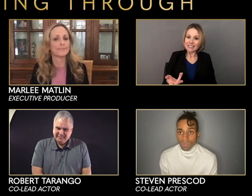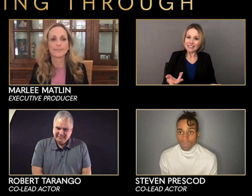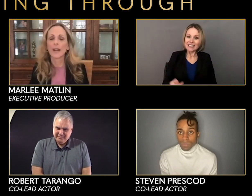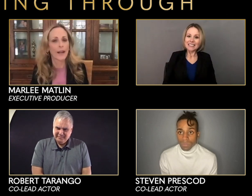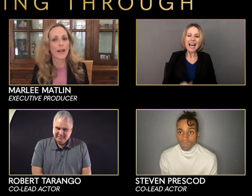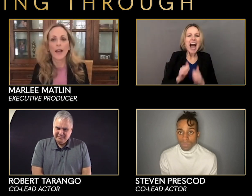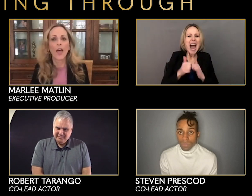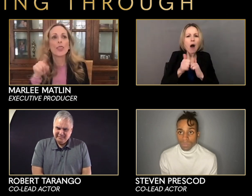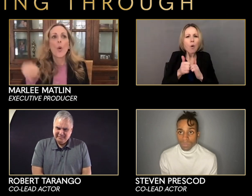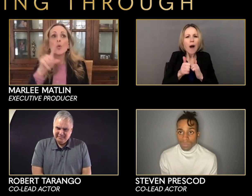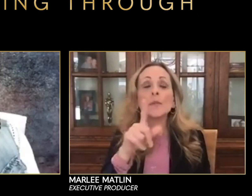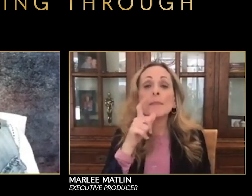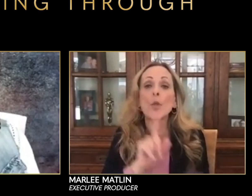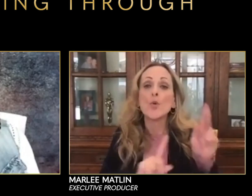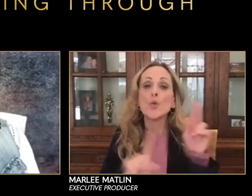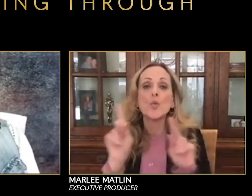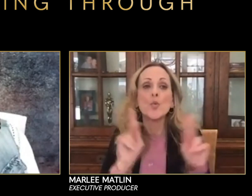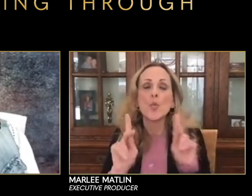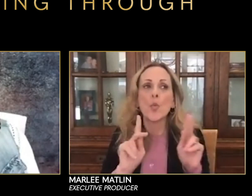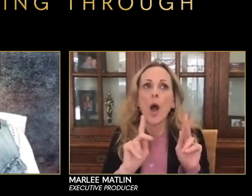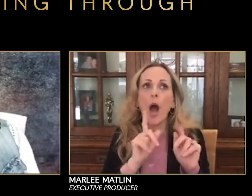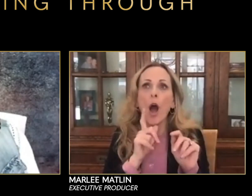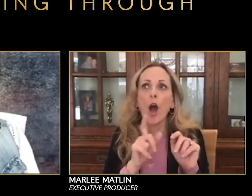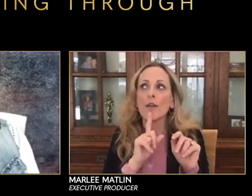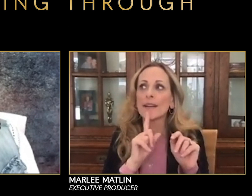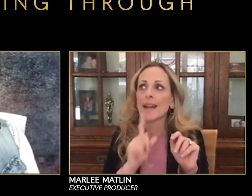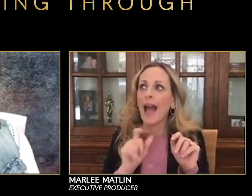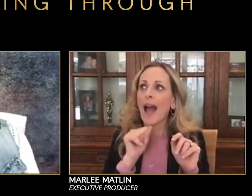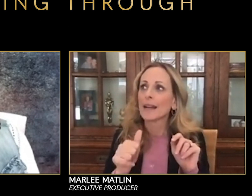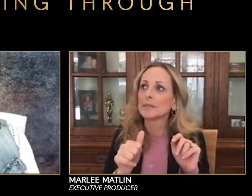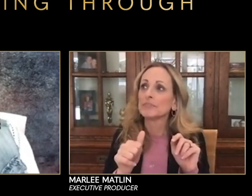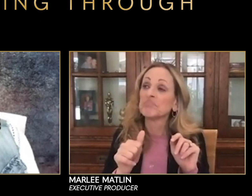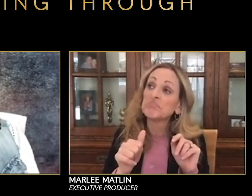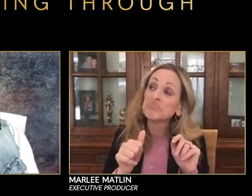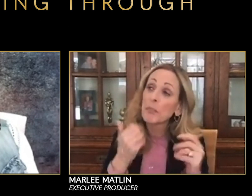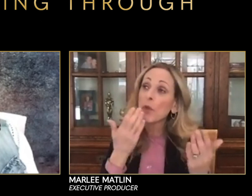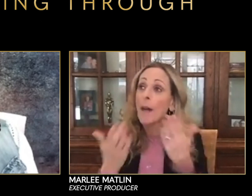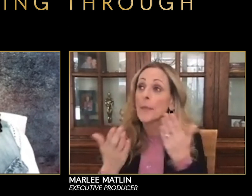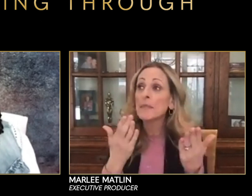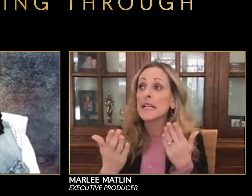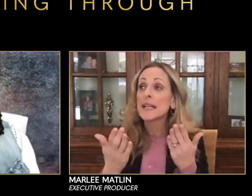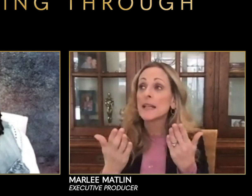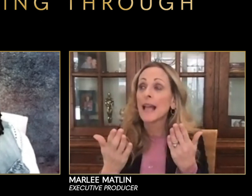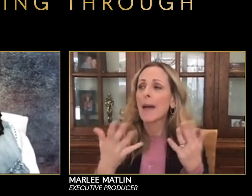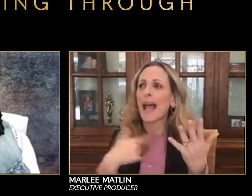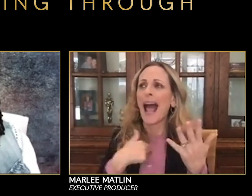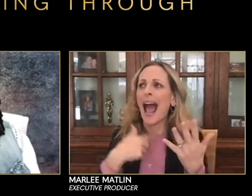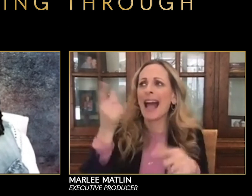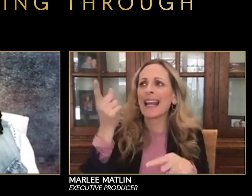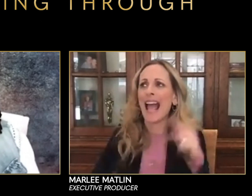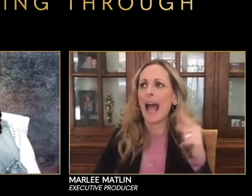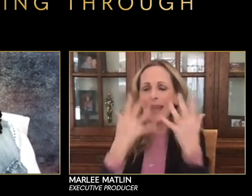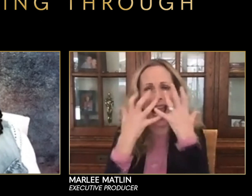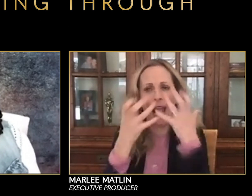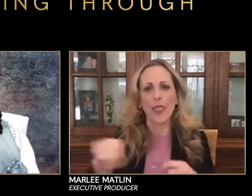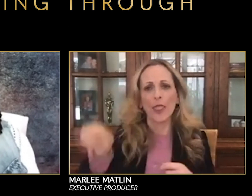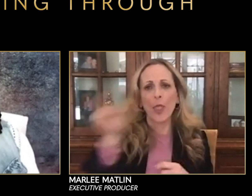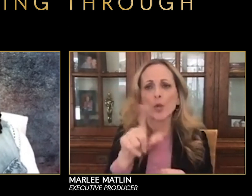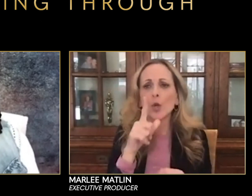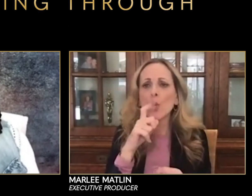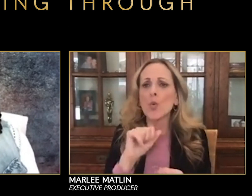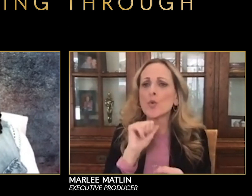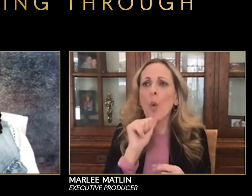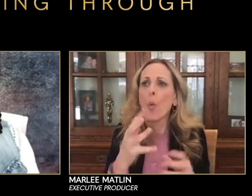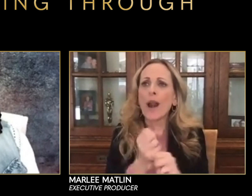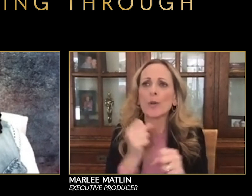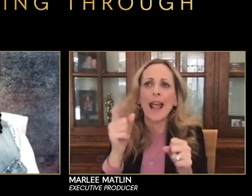do this? It's those people who are unwilling, perhaps.